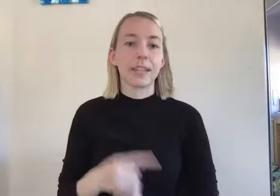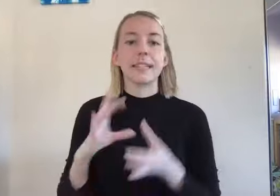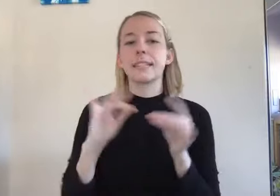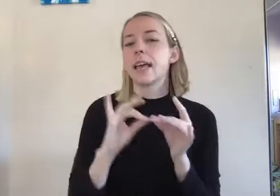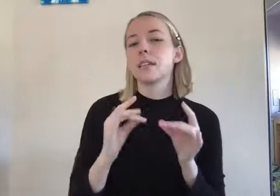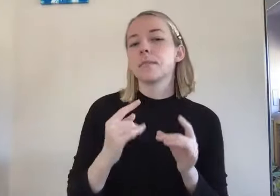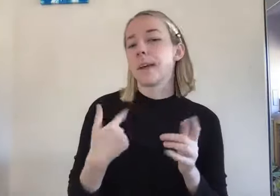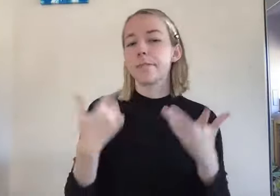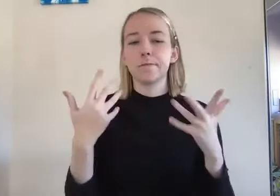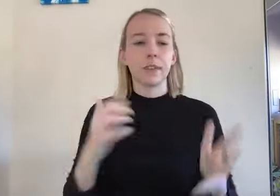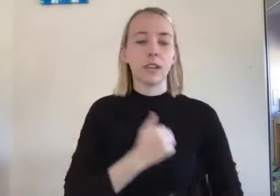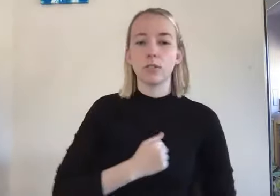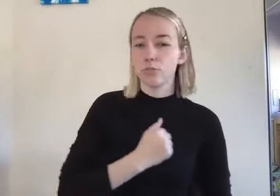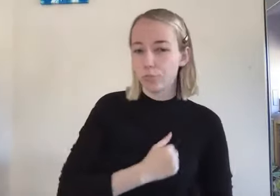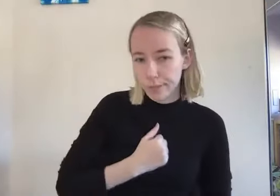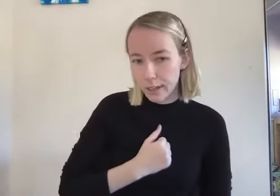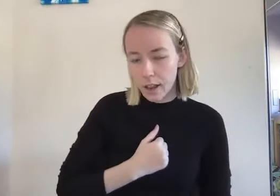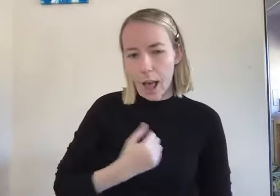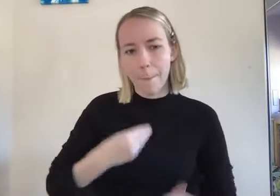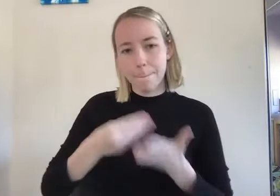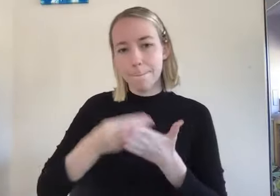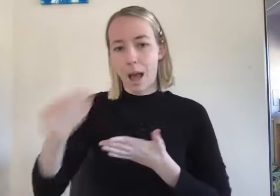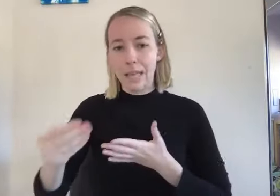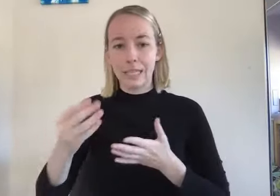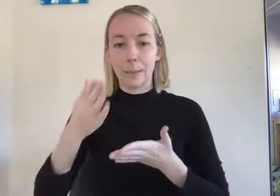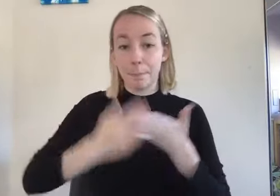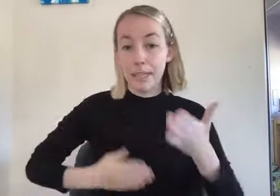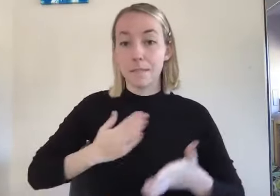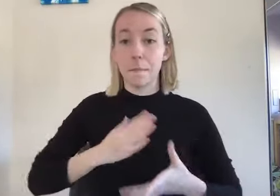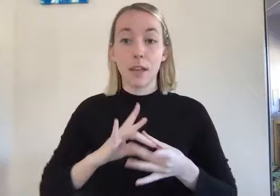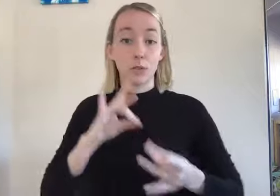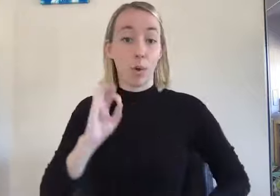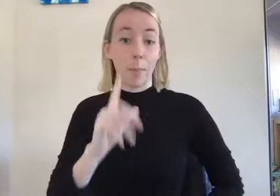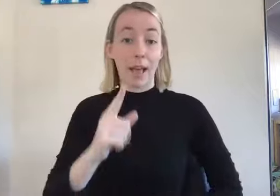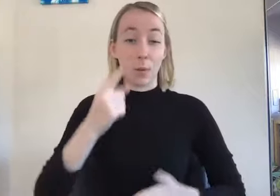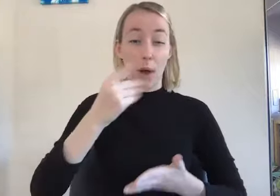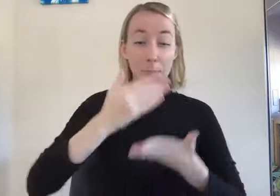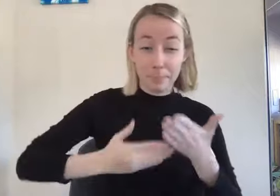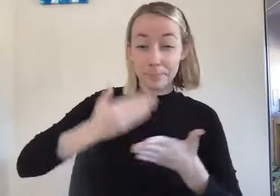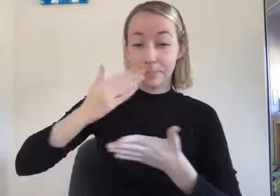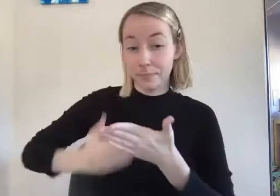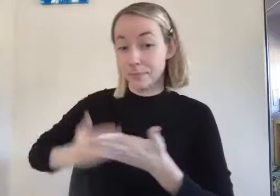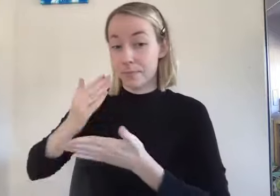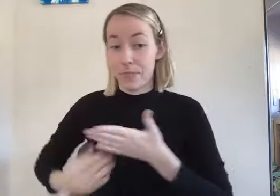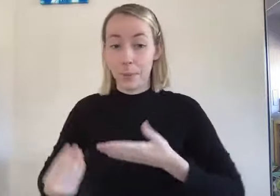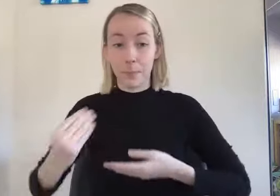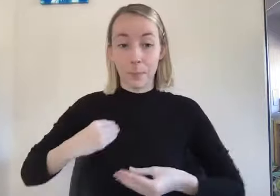my amends, I was buying pieces of my soul back, one piece at a time. And it's absolutely true. Like, you